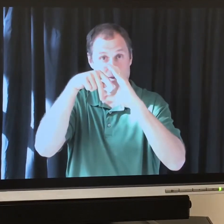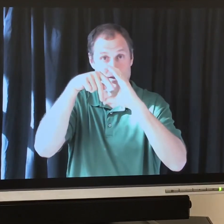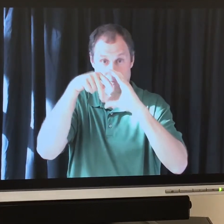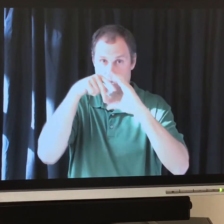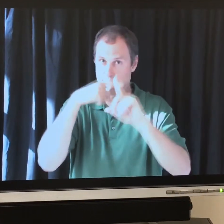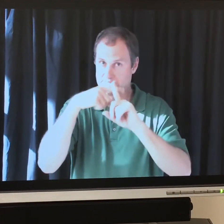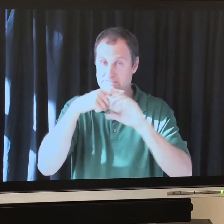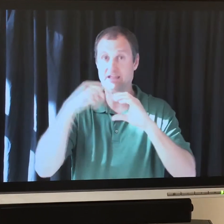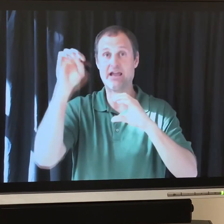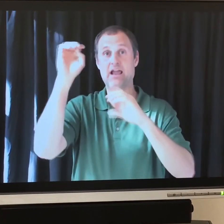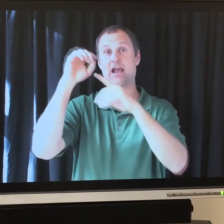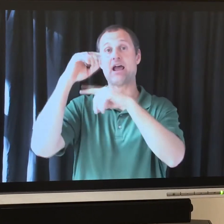it.